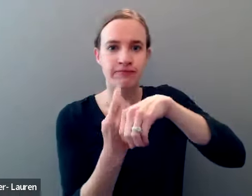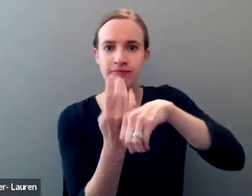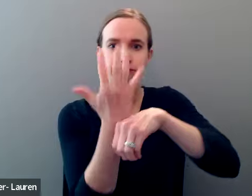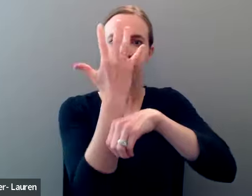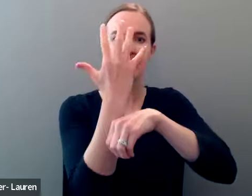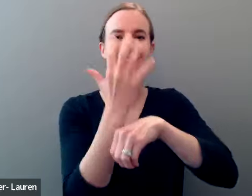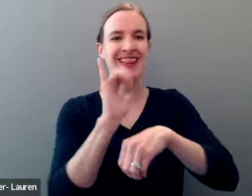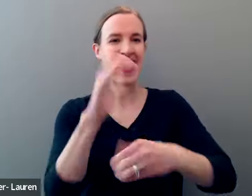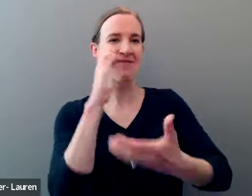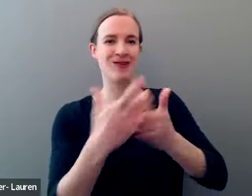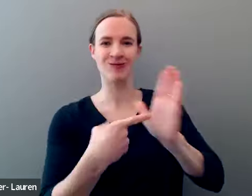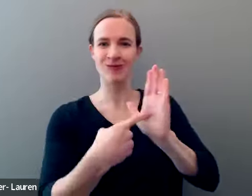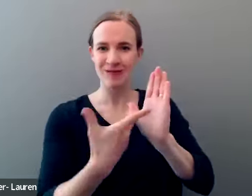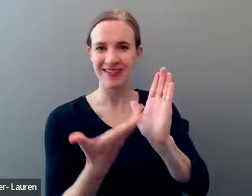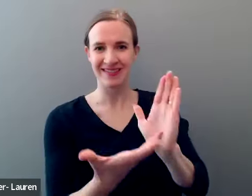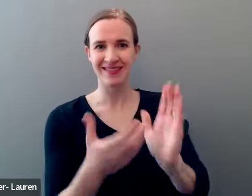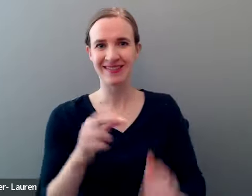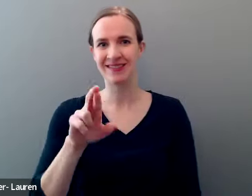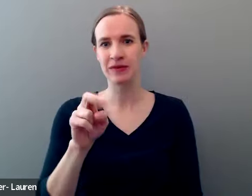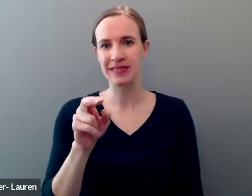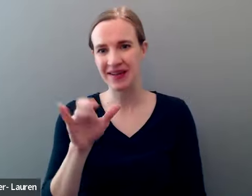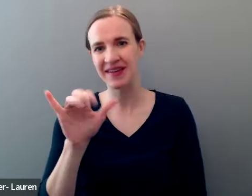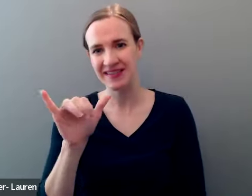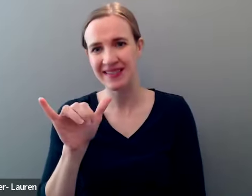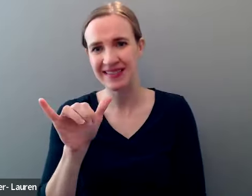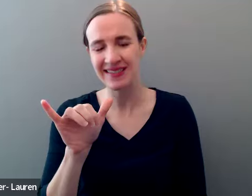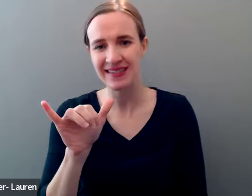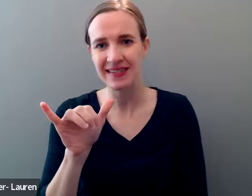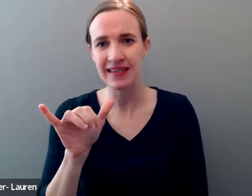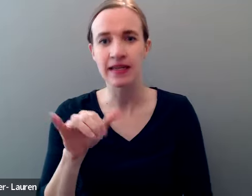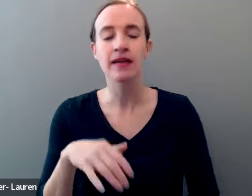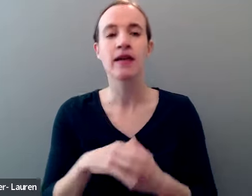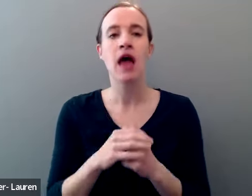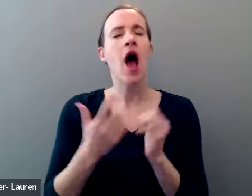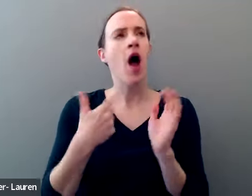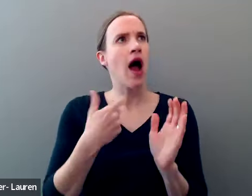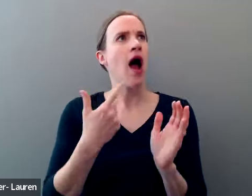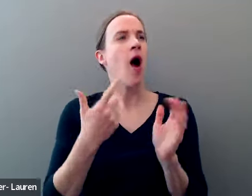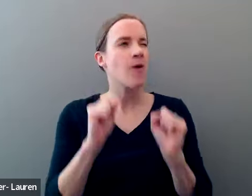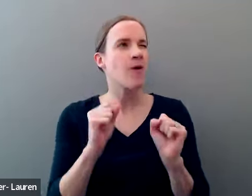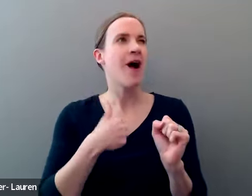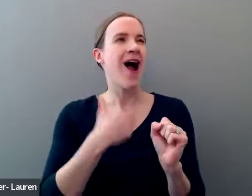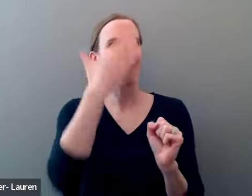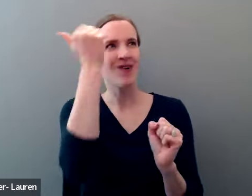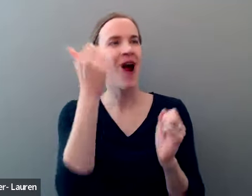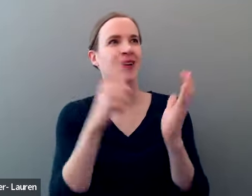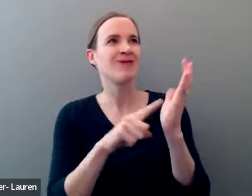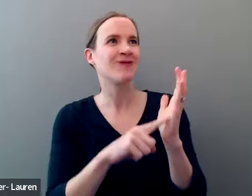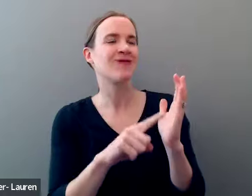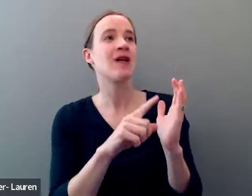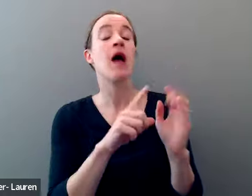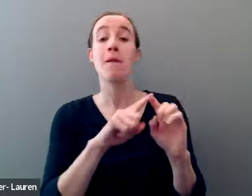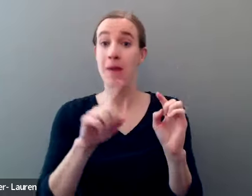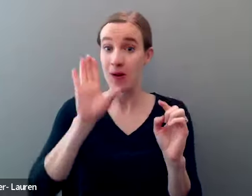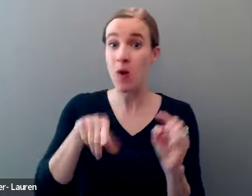Well, not always, but imagery can be pleasant. And there's, I meant to look it up. There's a plant in Hawaii that grows out of